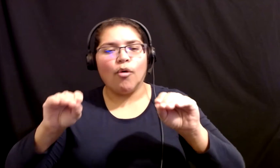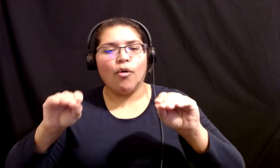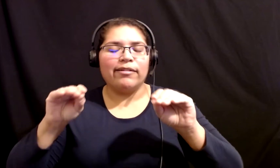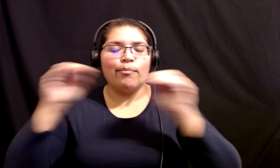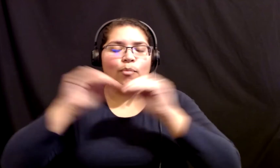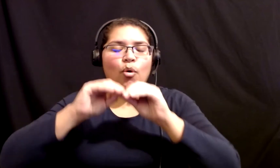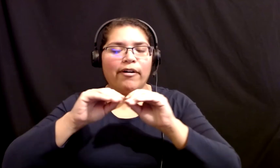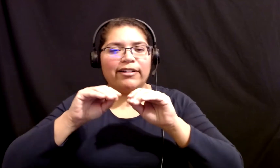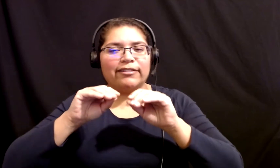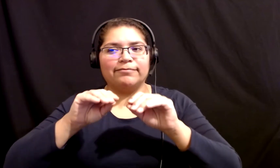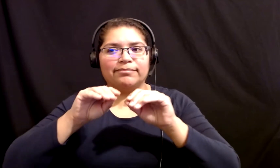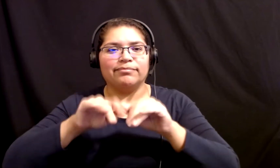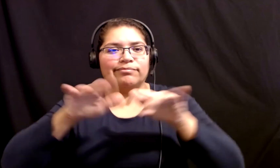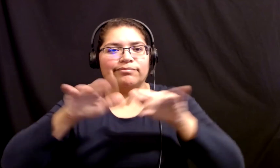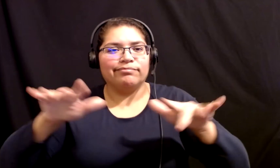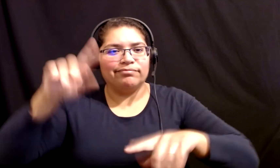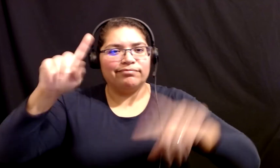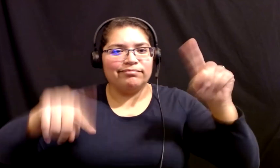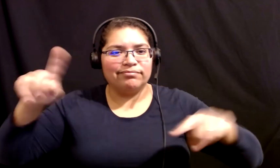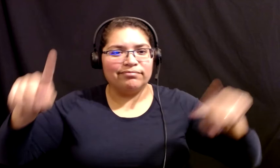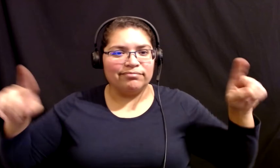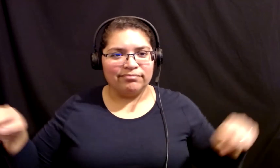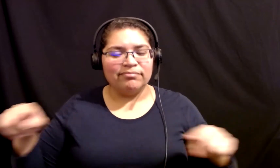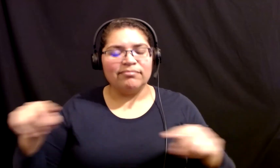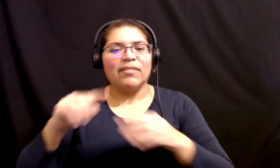as AMIs, and